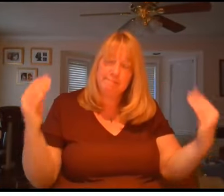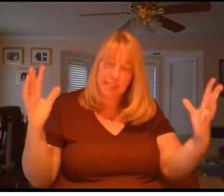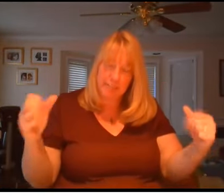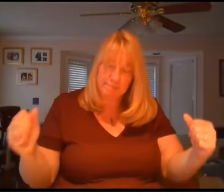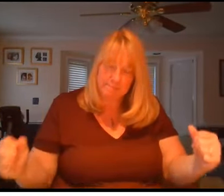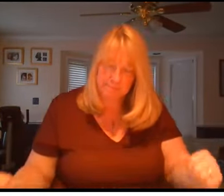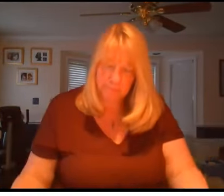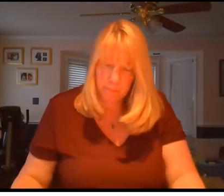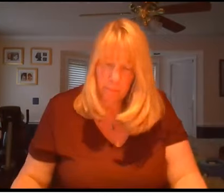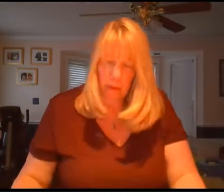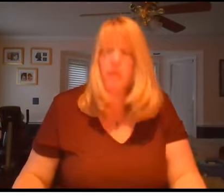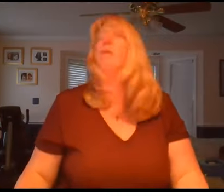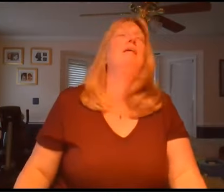Let me just collect myself.